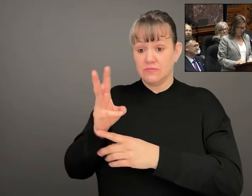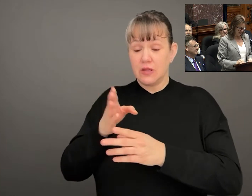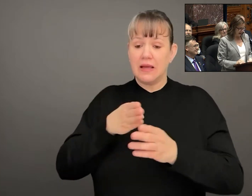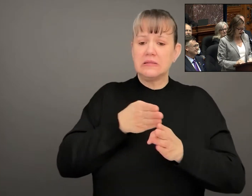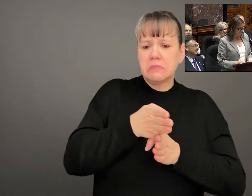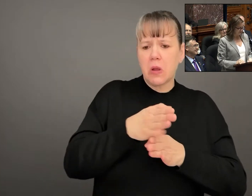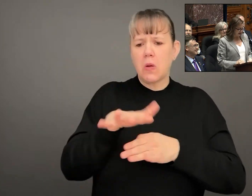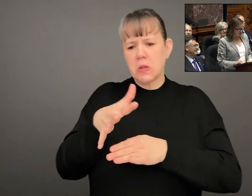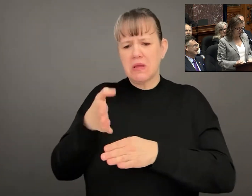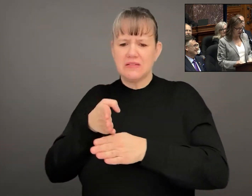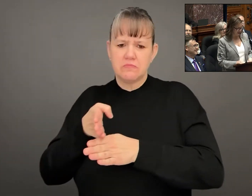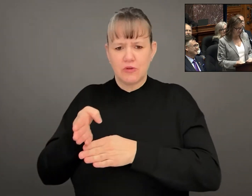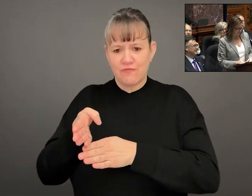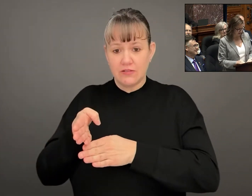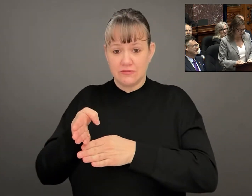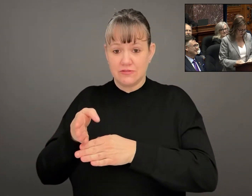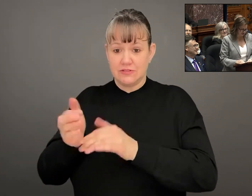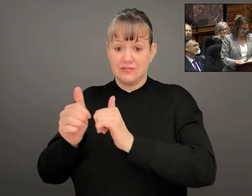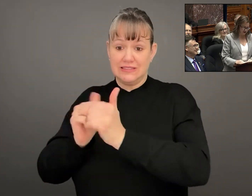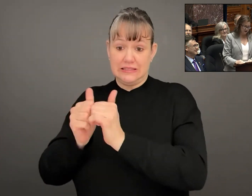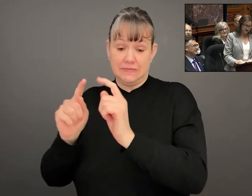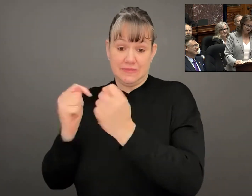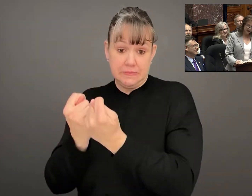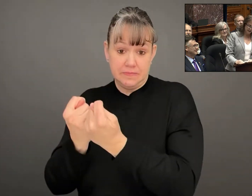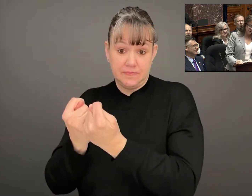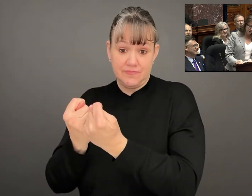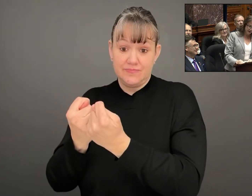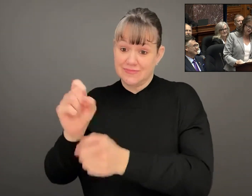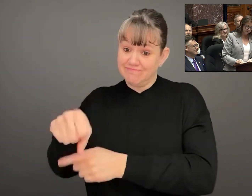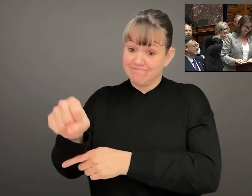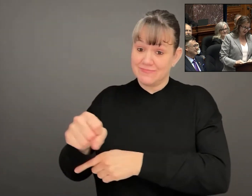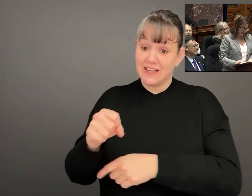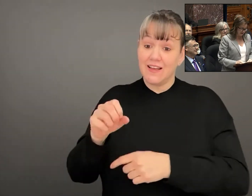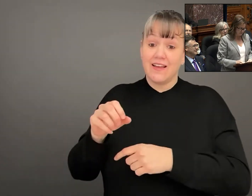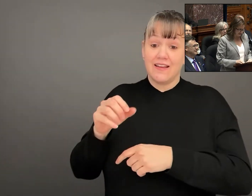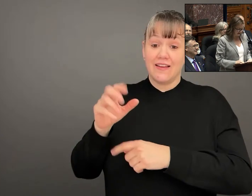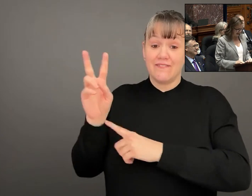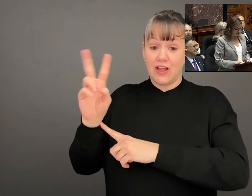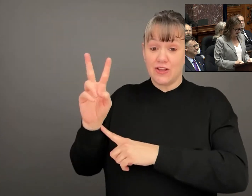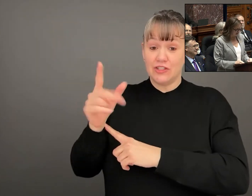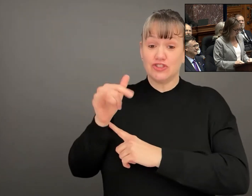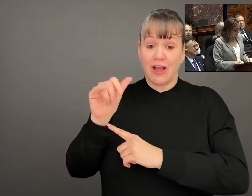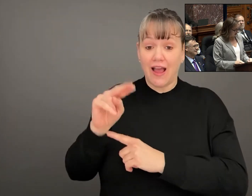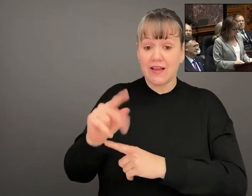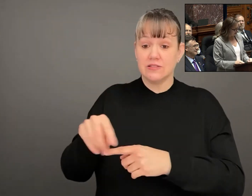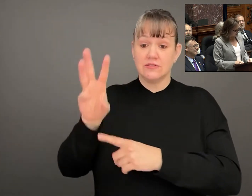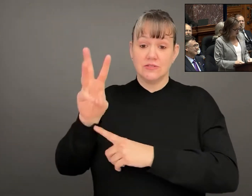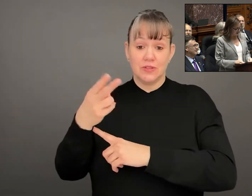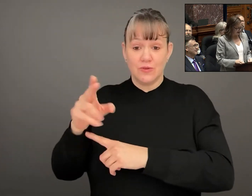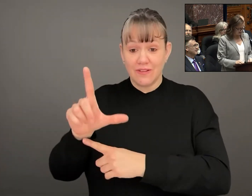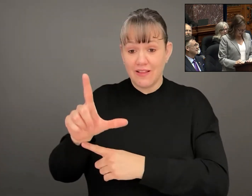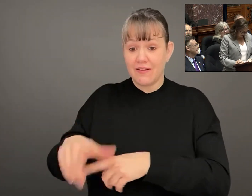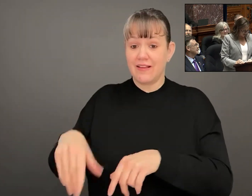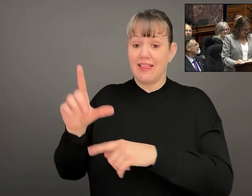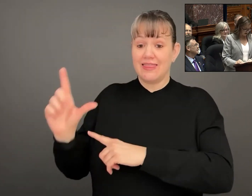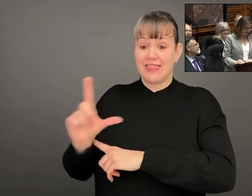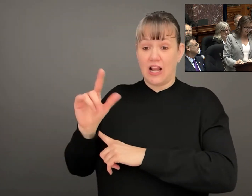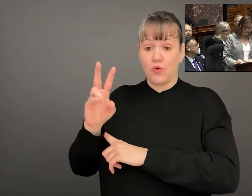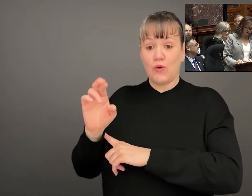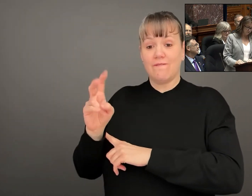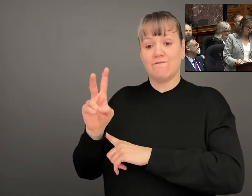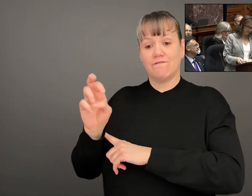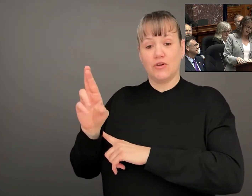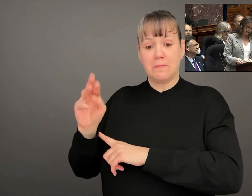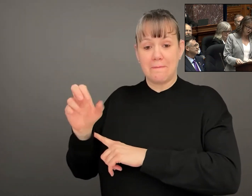folks. We have the Vancouver Giants from the WHL, the Langley Rivermen from the BCHL, a